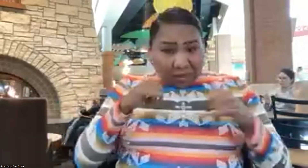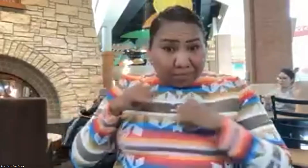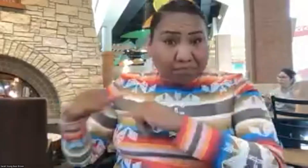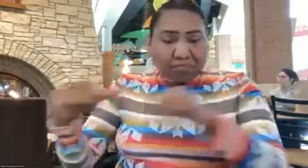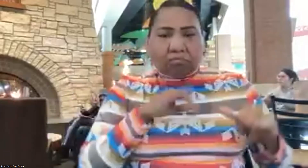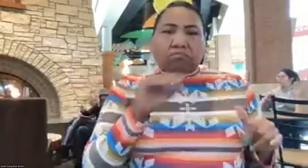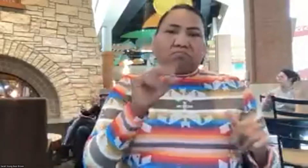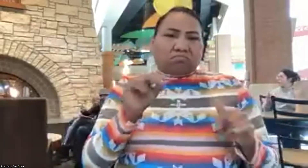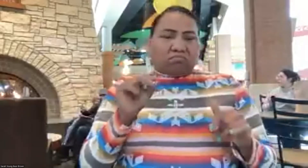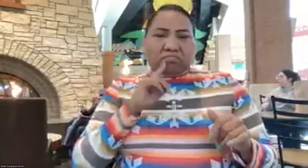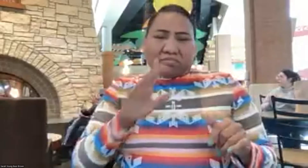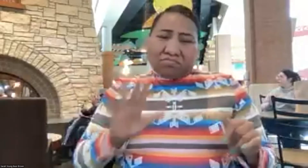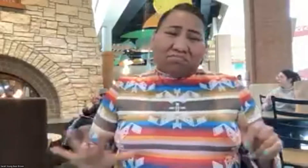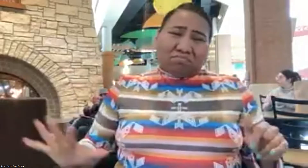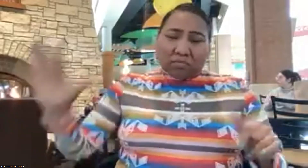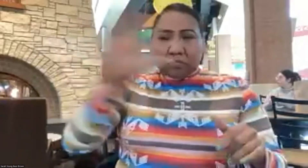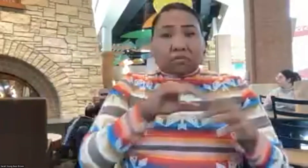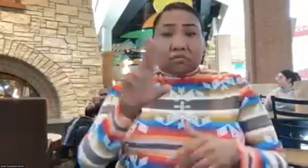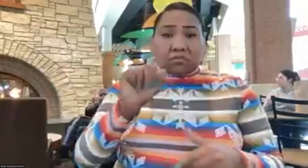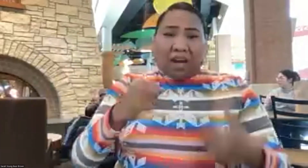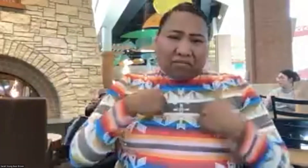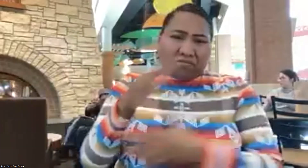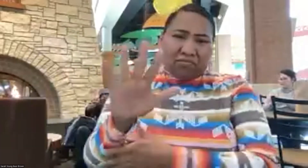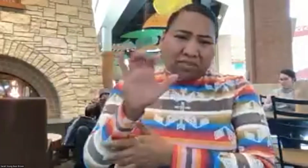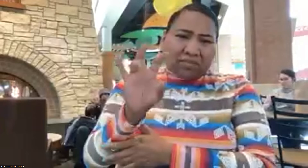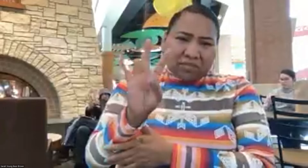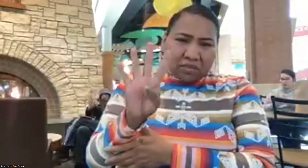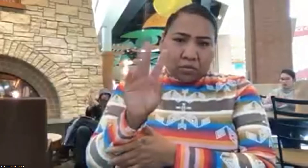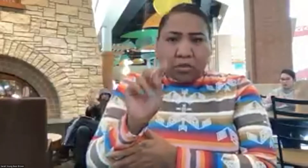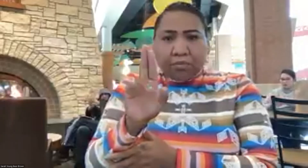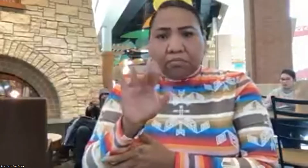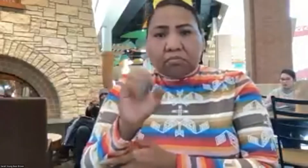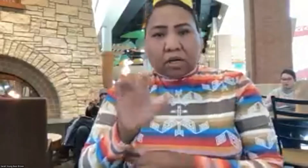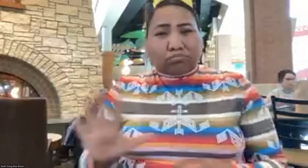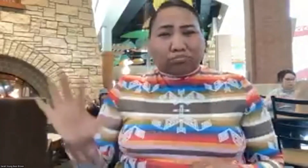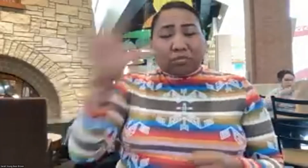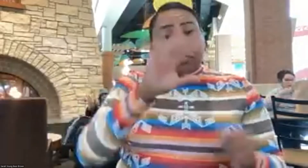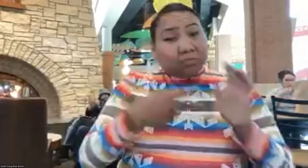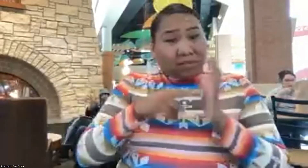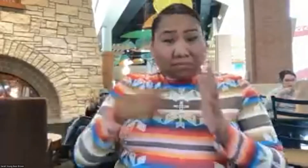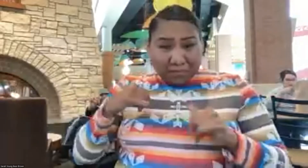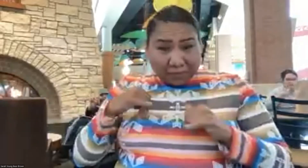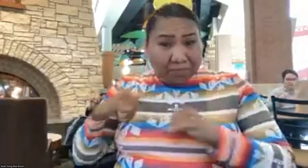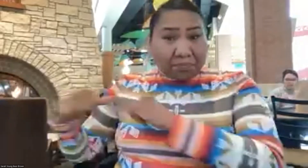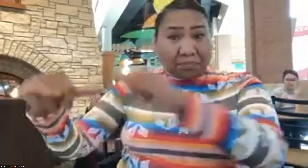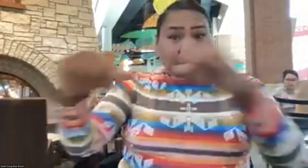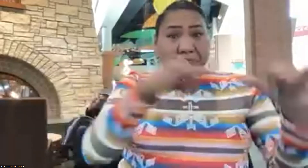our dances. Not all of us, there are 574 tribes across the United